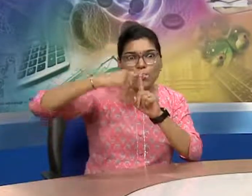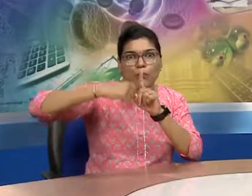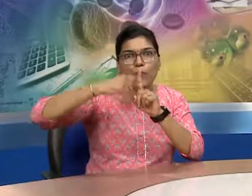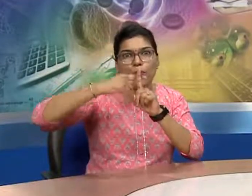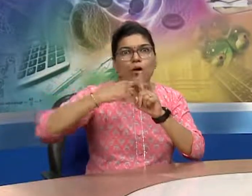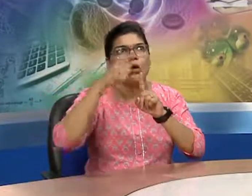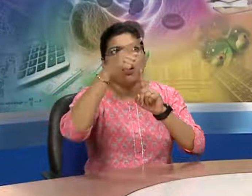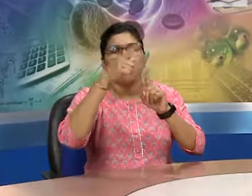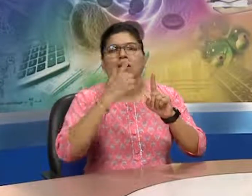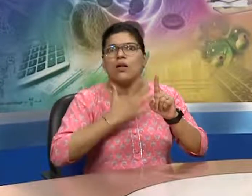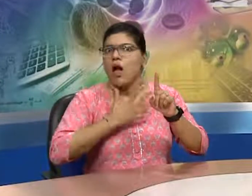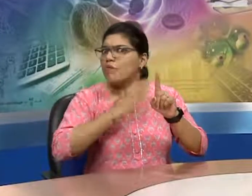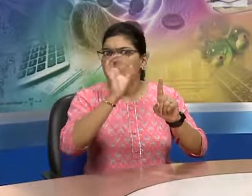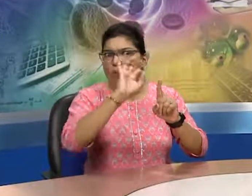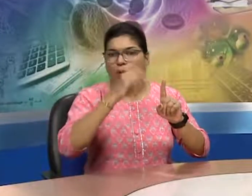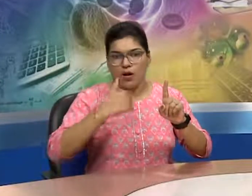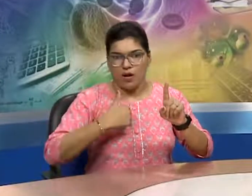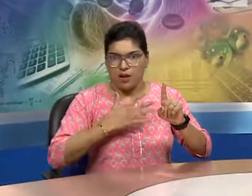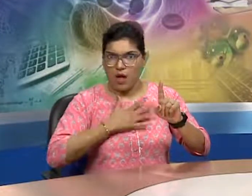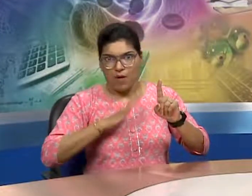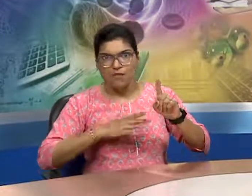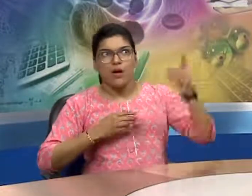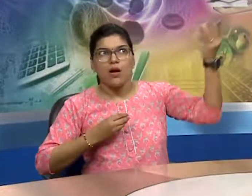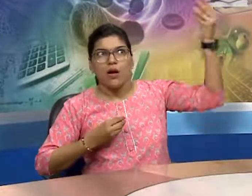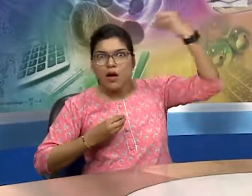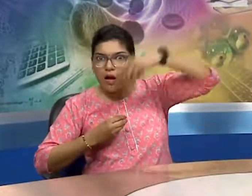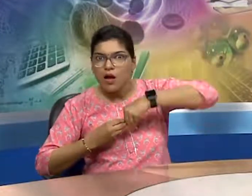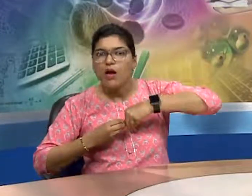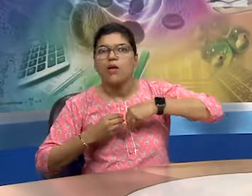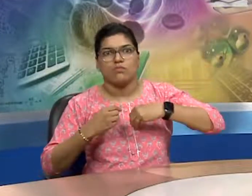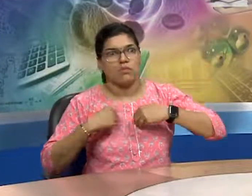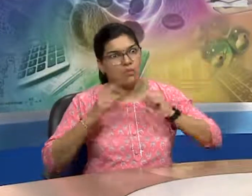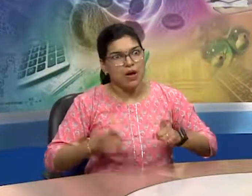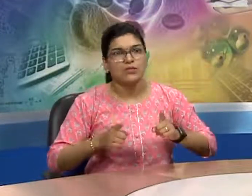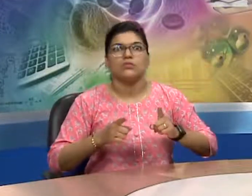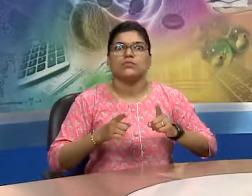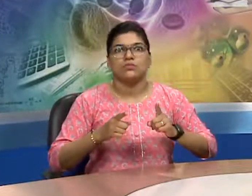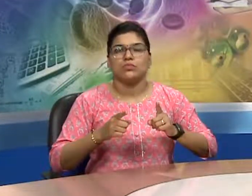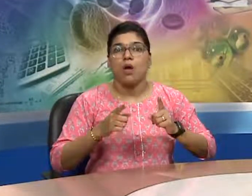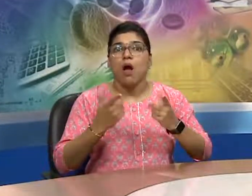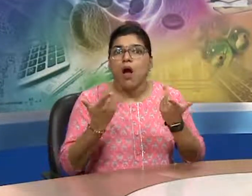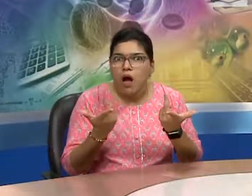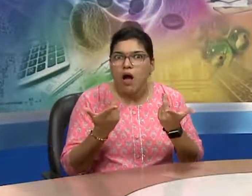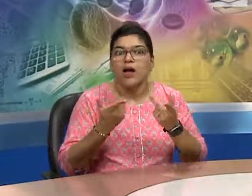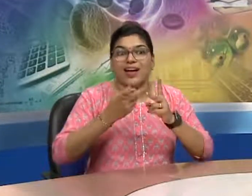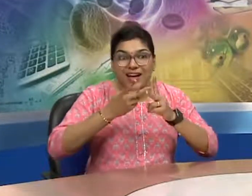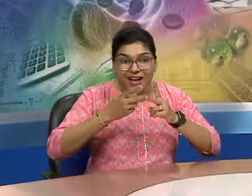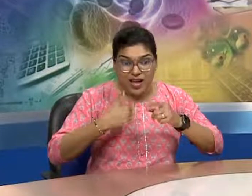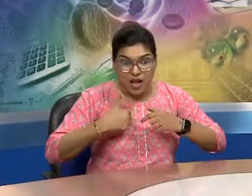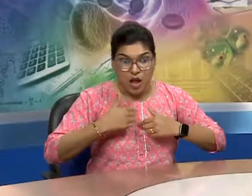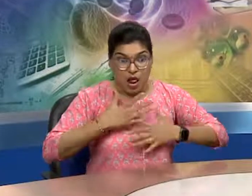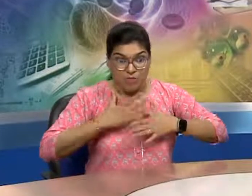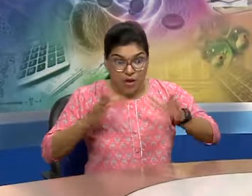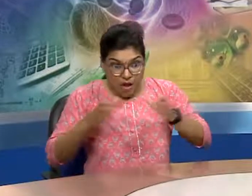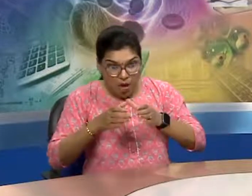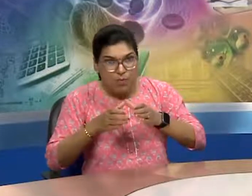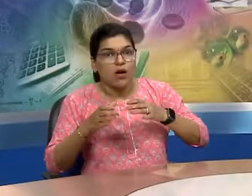component, and also we need sun, and also we need air for breathing. So